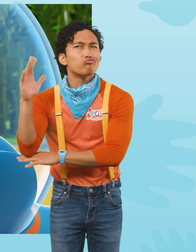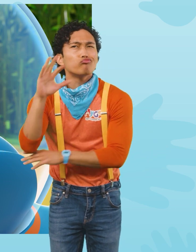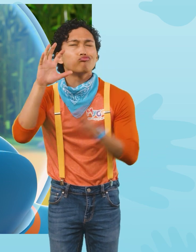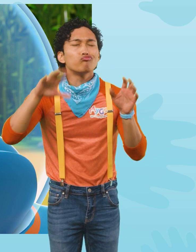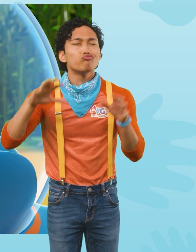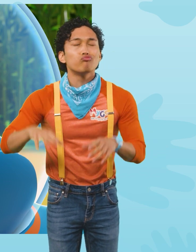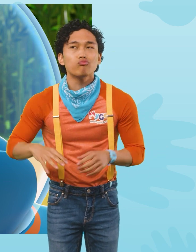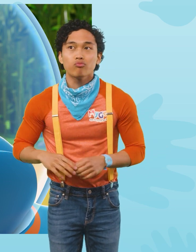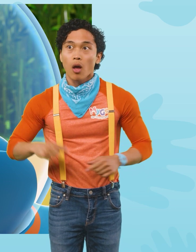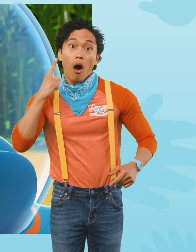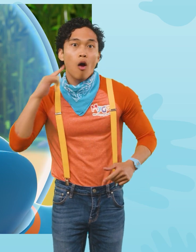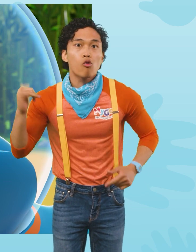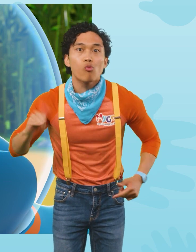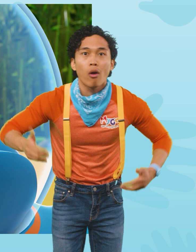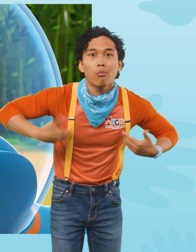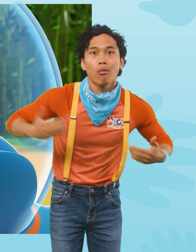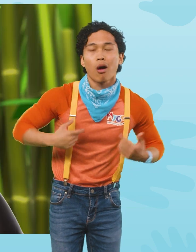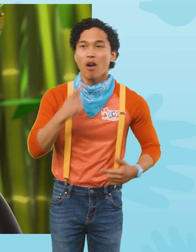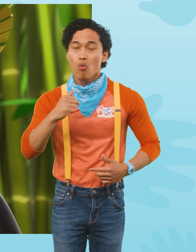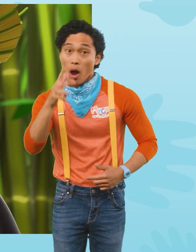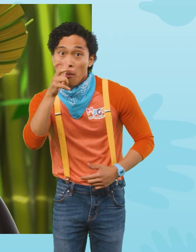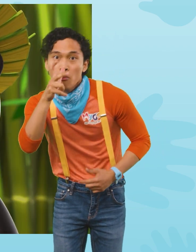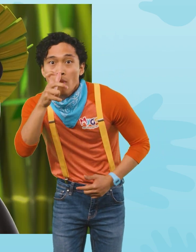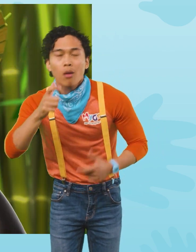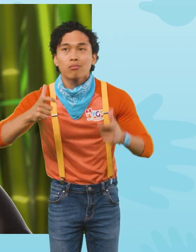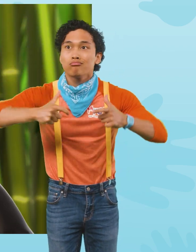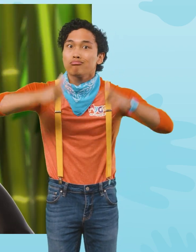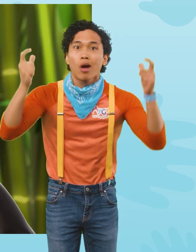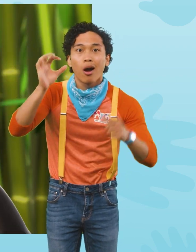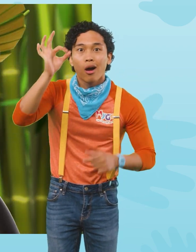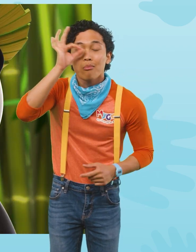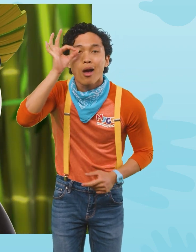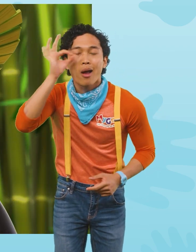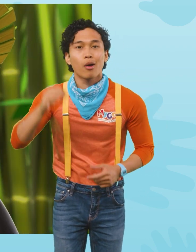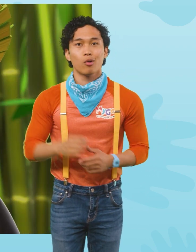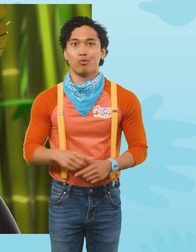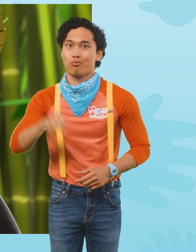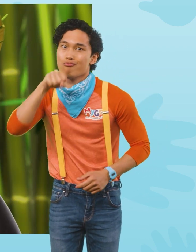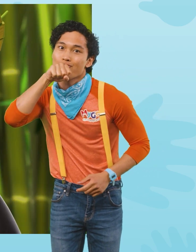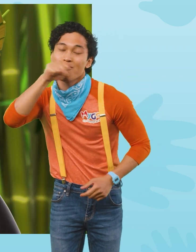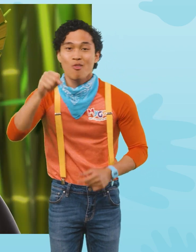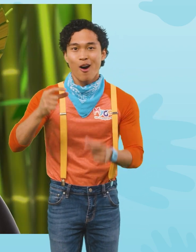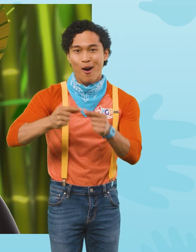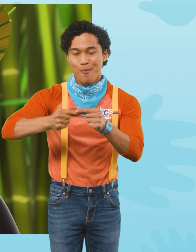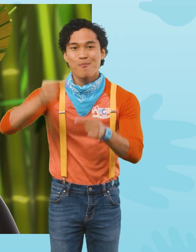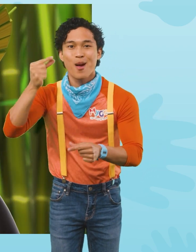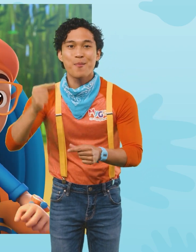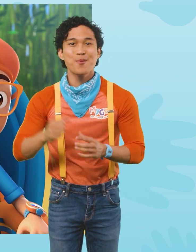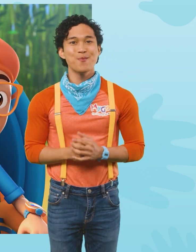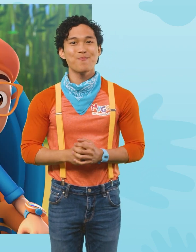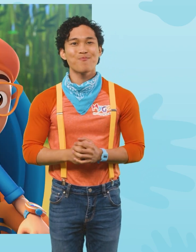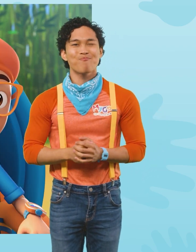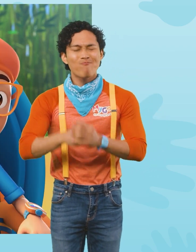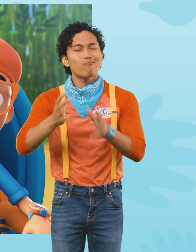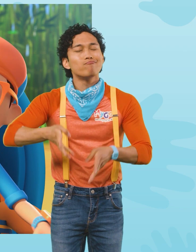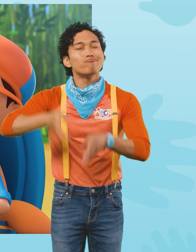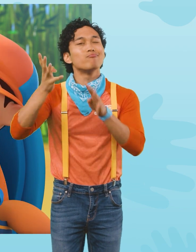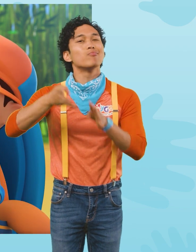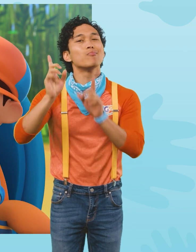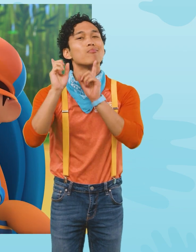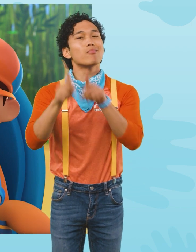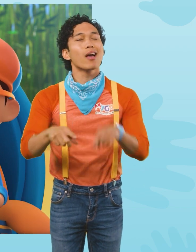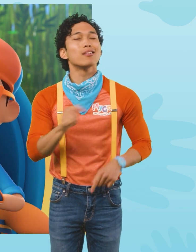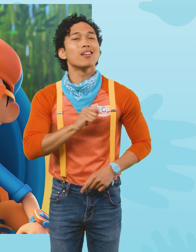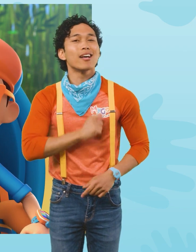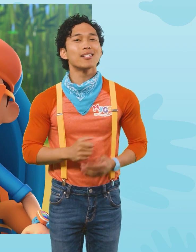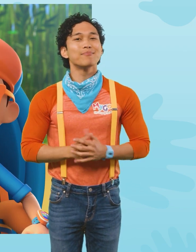Golden monkeys, red beetles, and giant panda bears who love eating bamboo. Upload answer